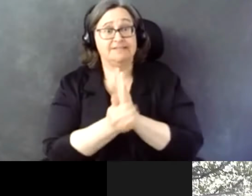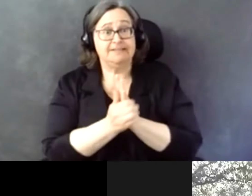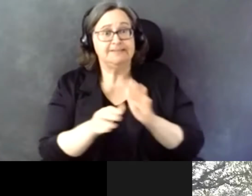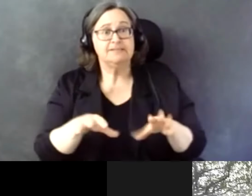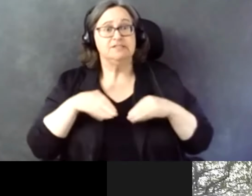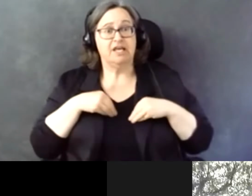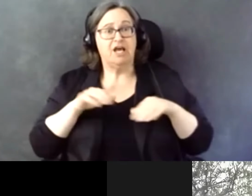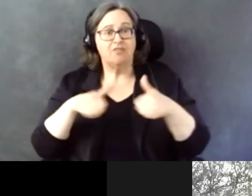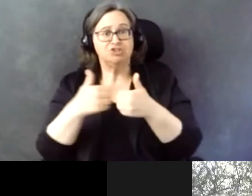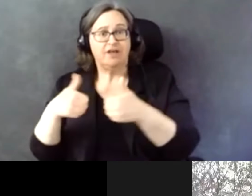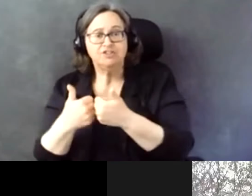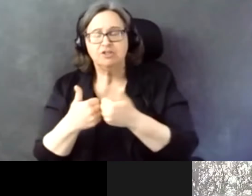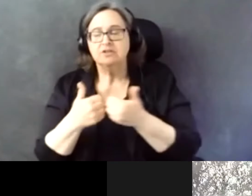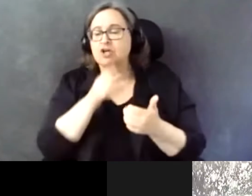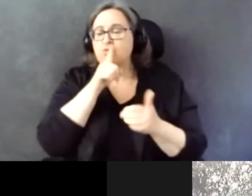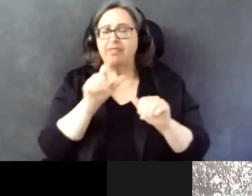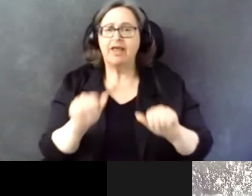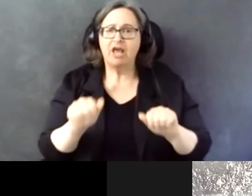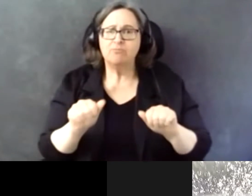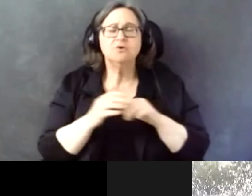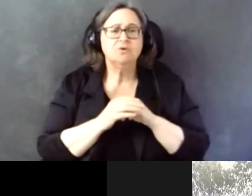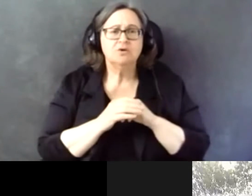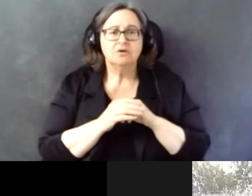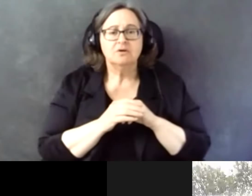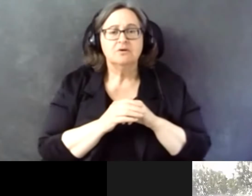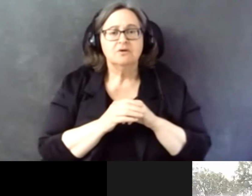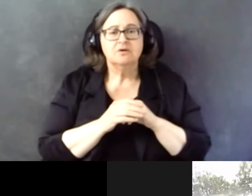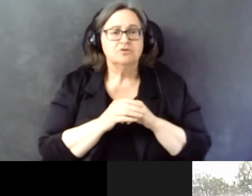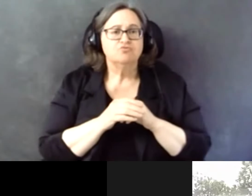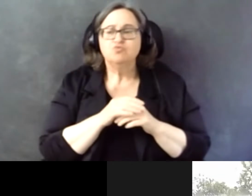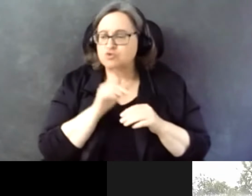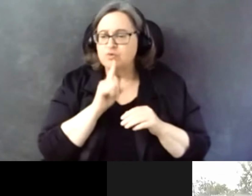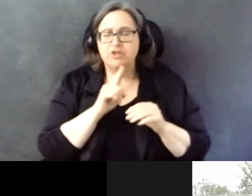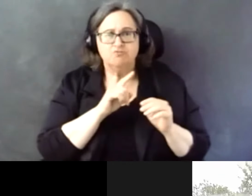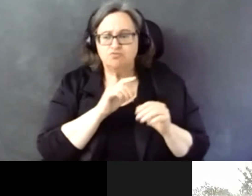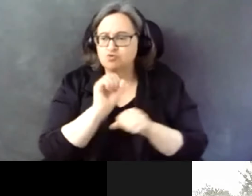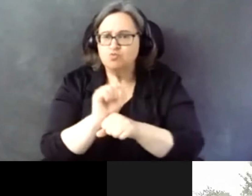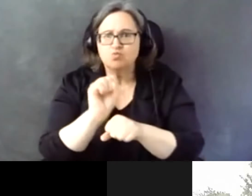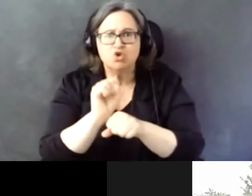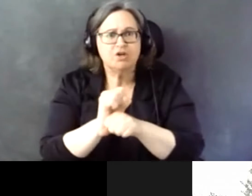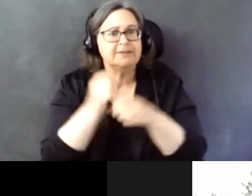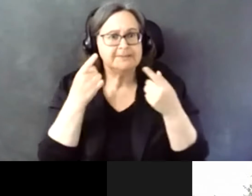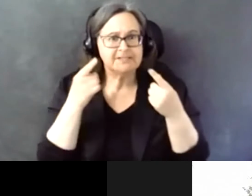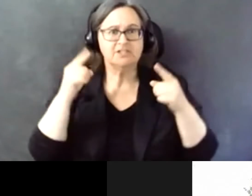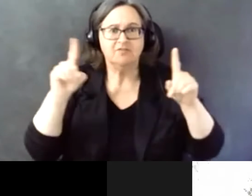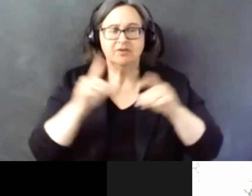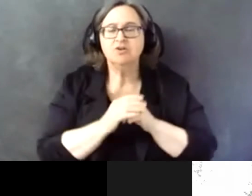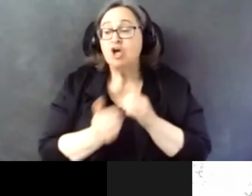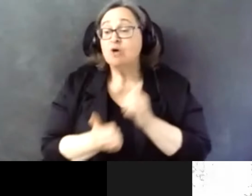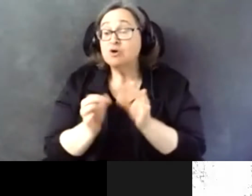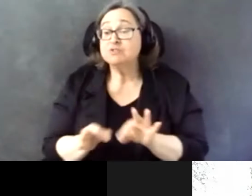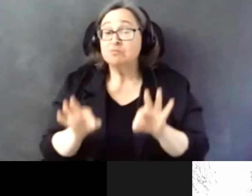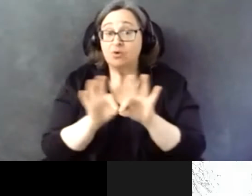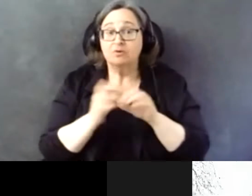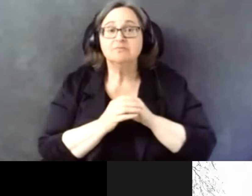on these challenges and really able to um you know move into the workforce in a successful way most importantly